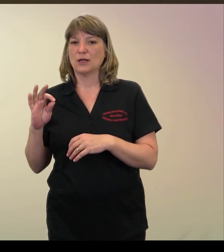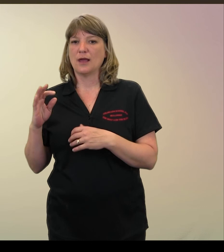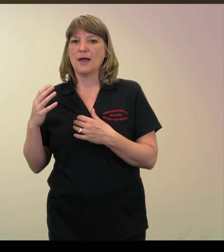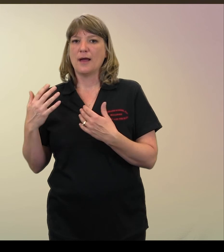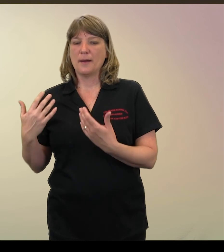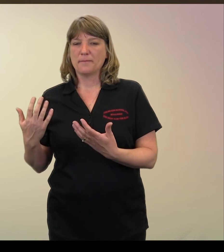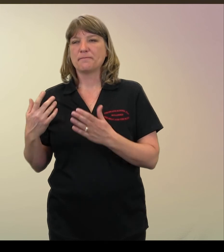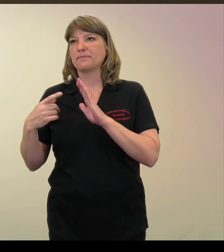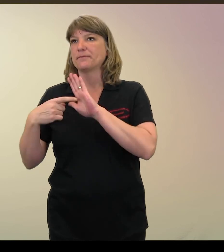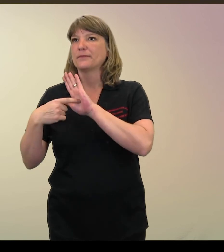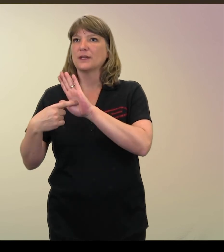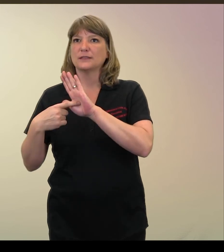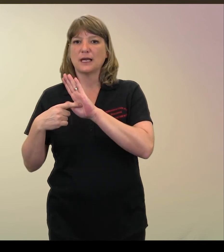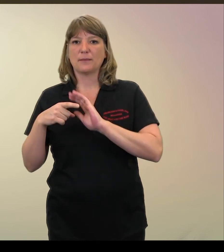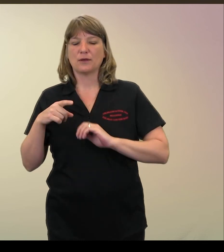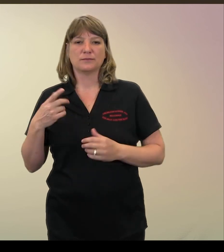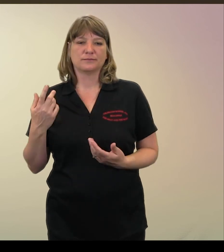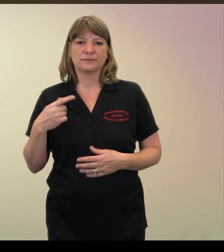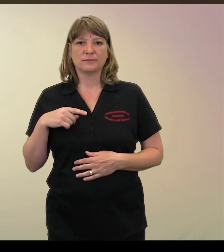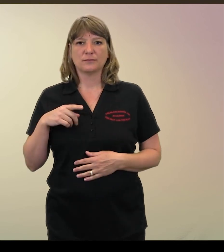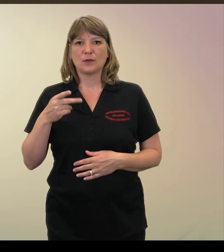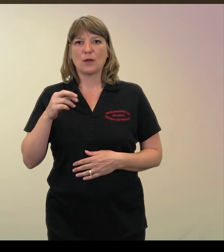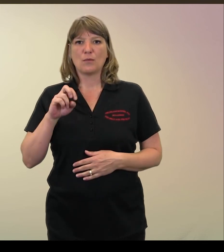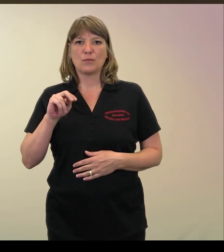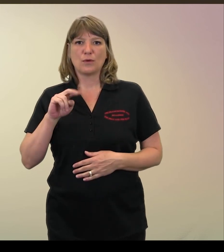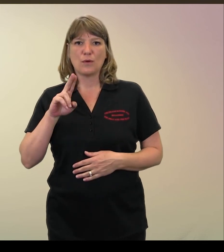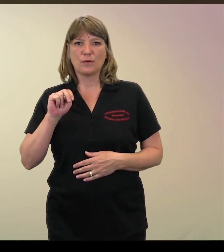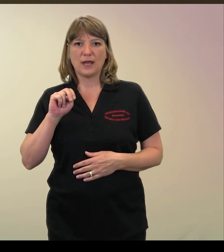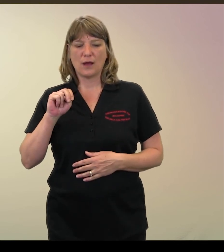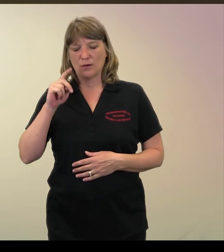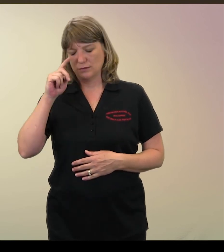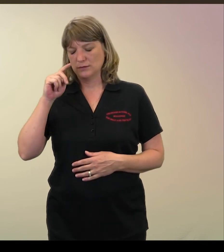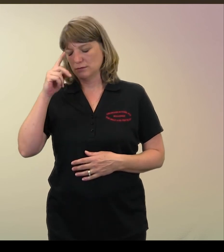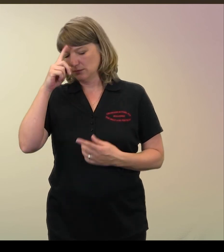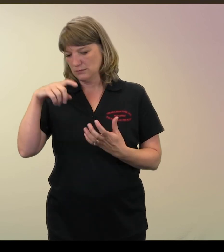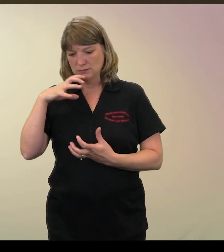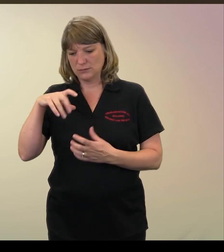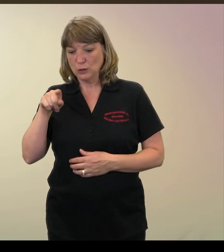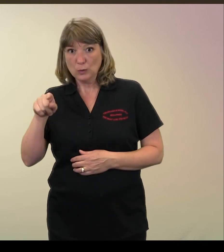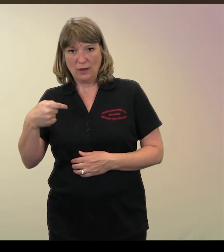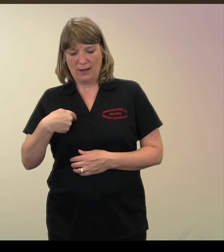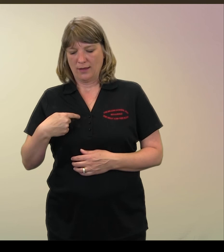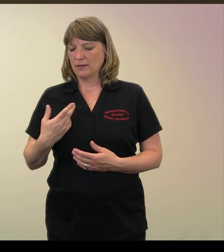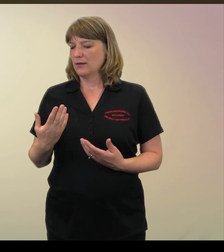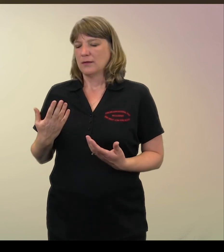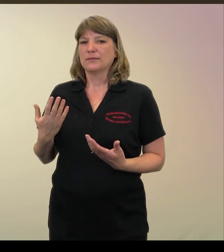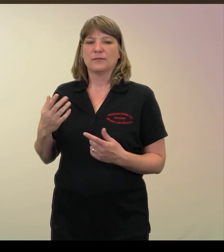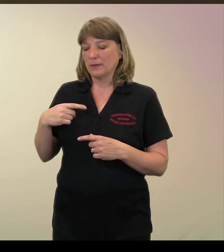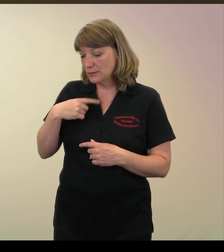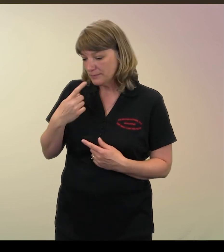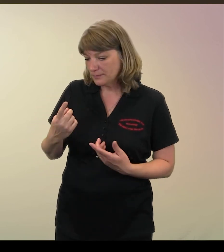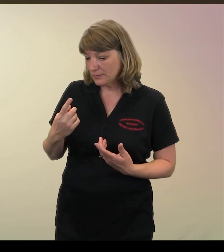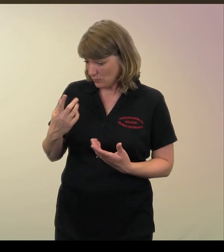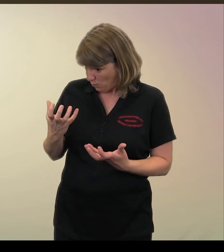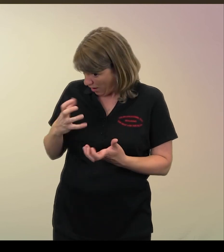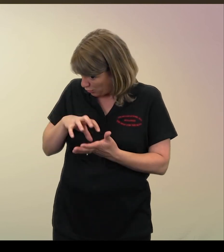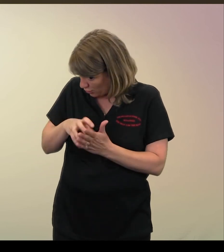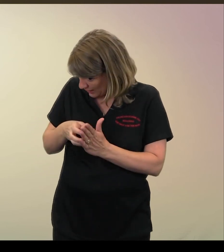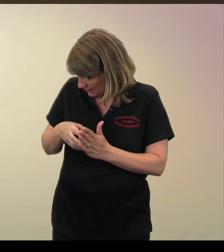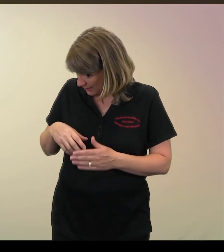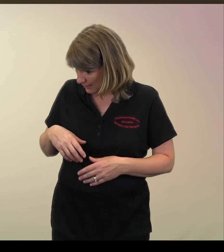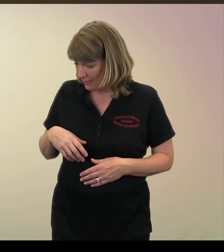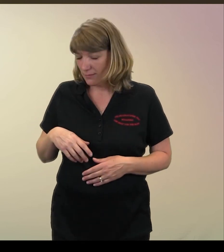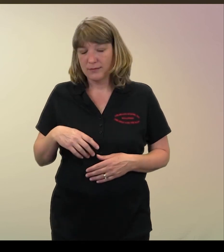language, an example of you and I pronoun confusion might be, you might say to the child, do you